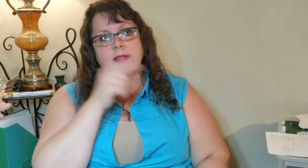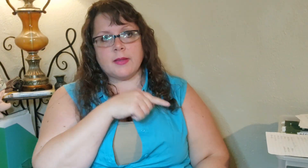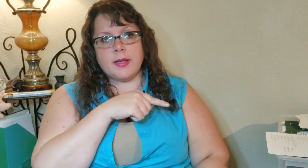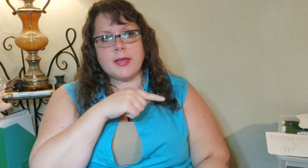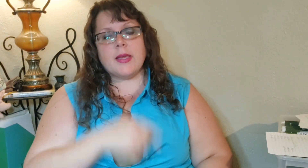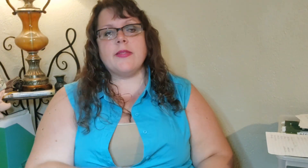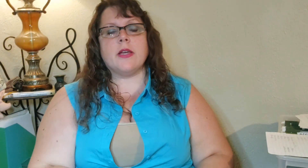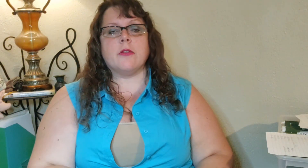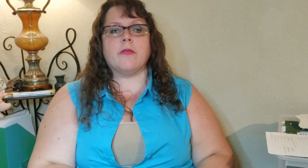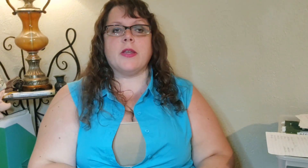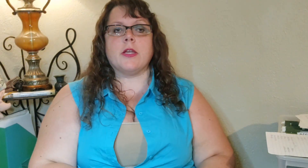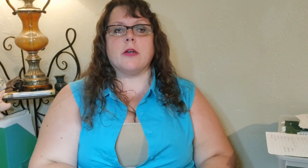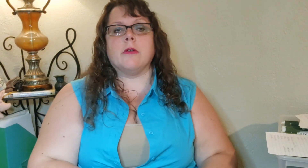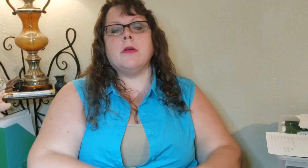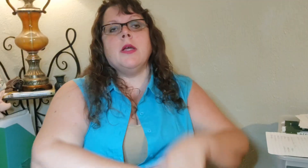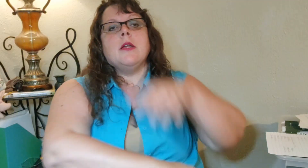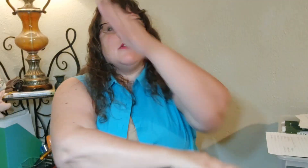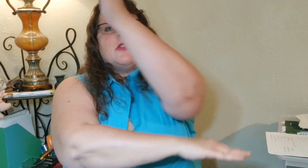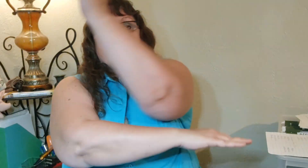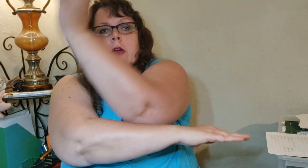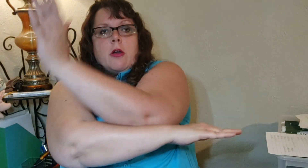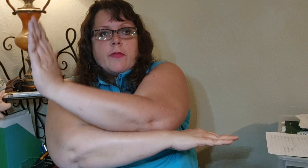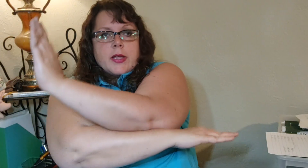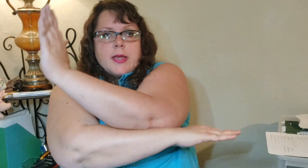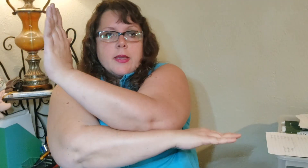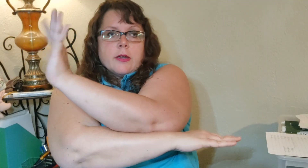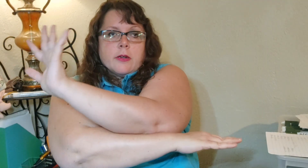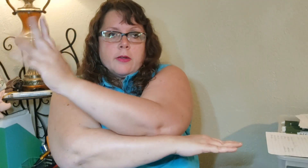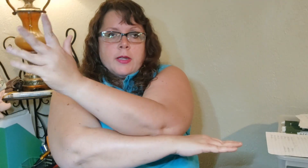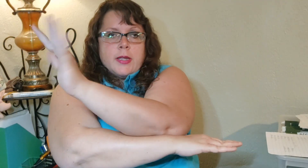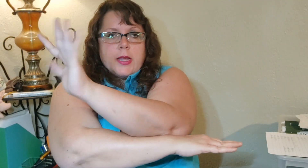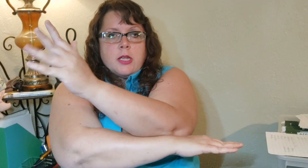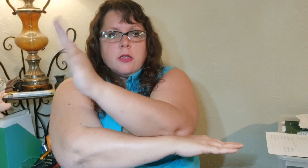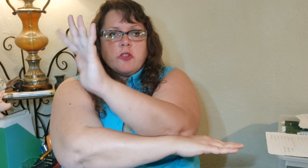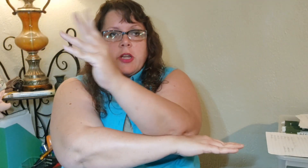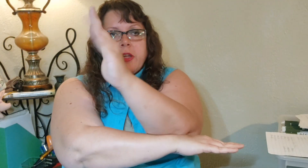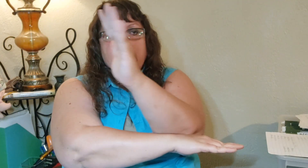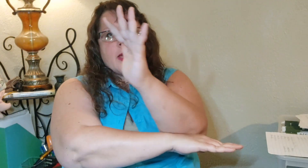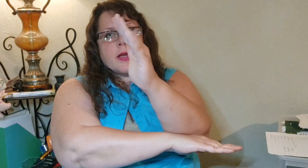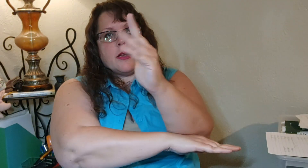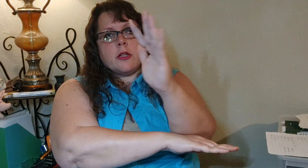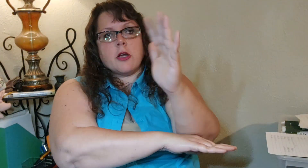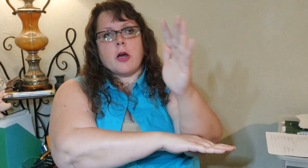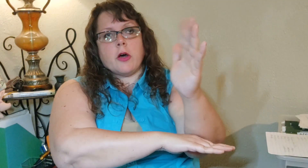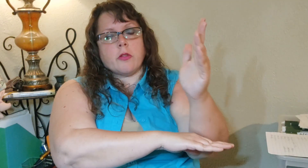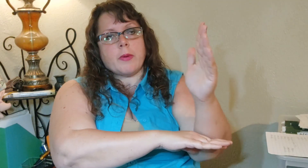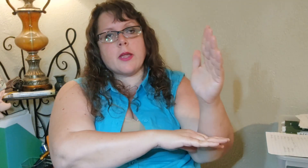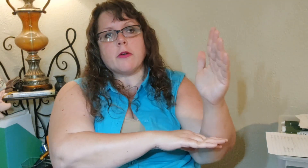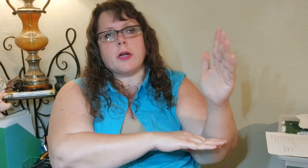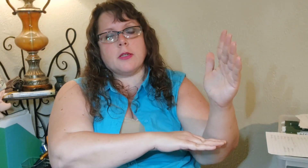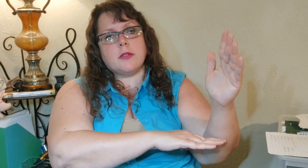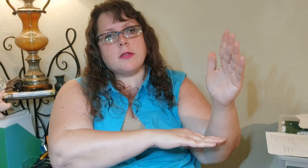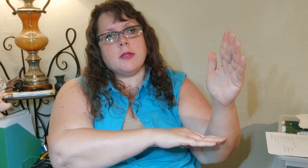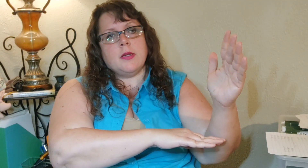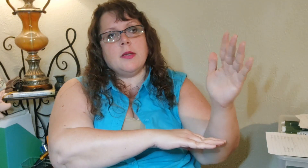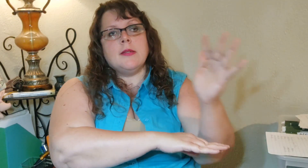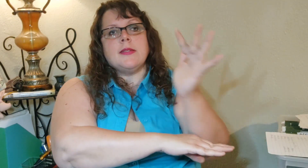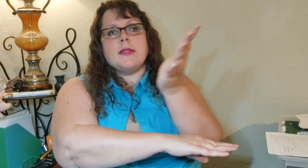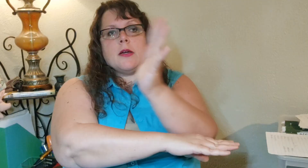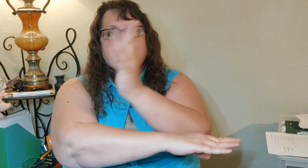this in the other video. You start over here and you shake your hand and you go all the way across.